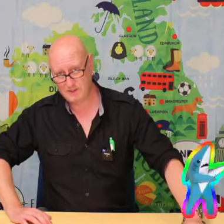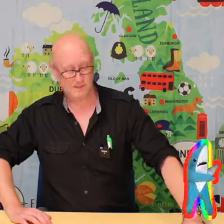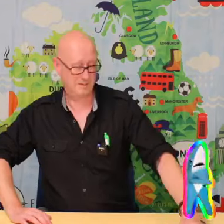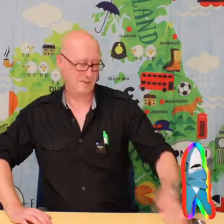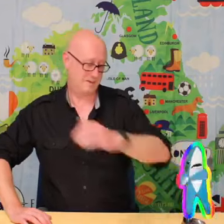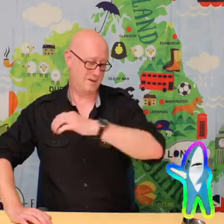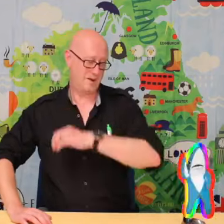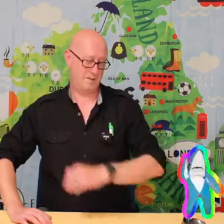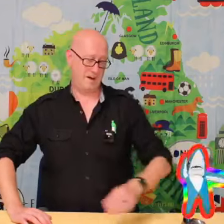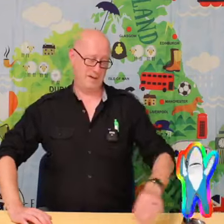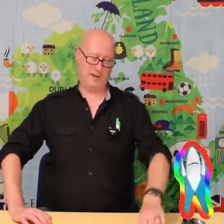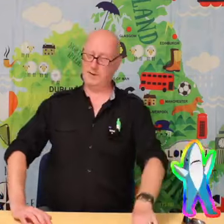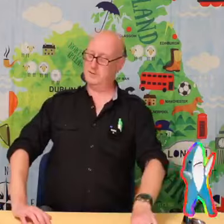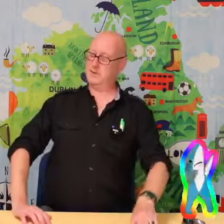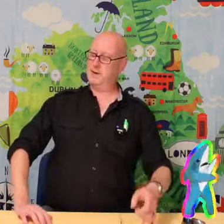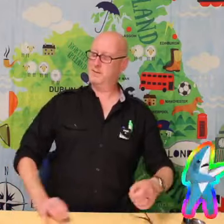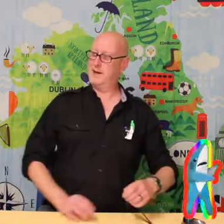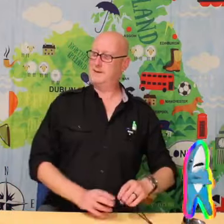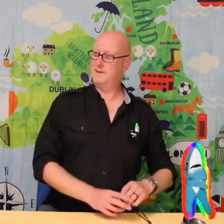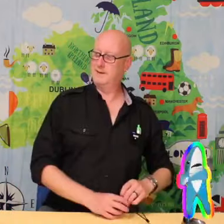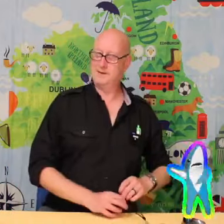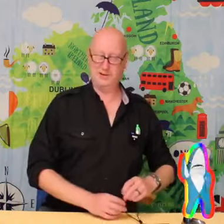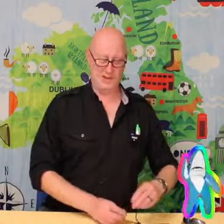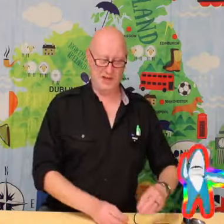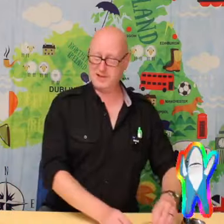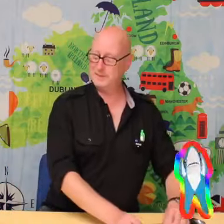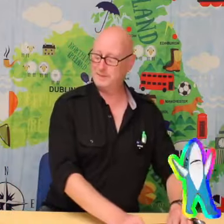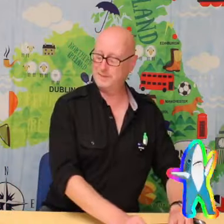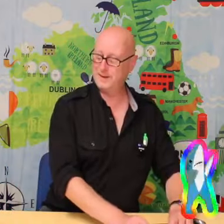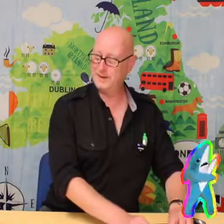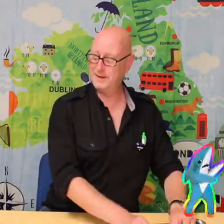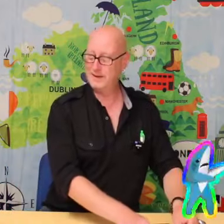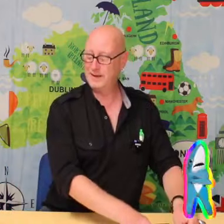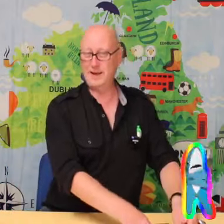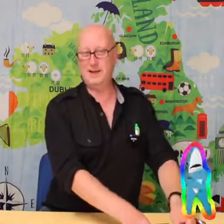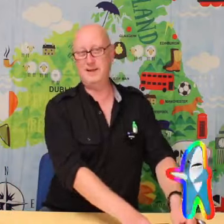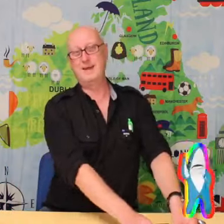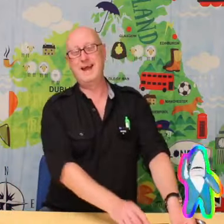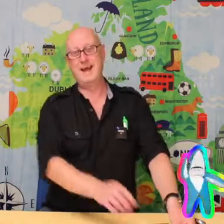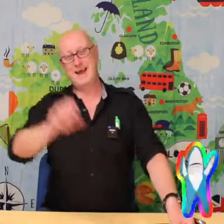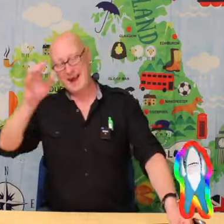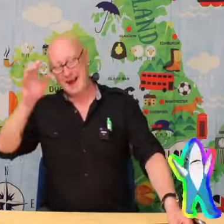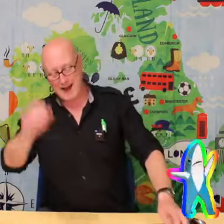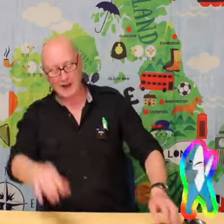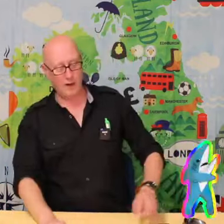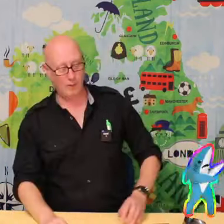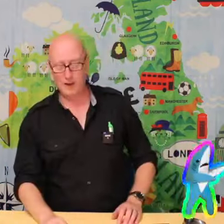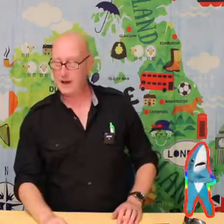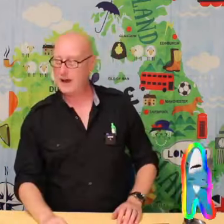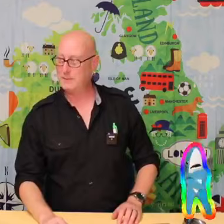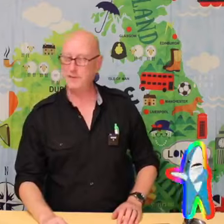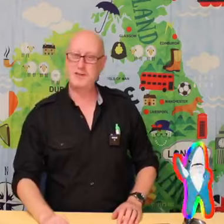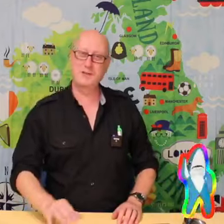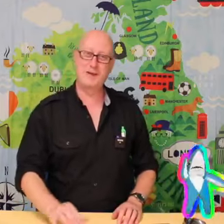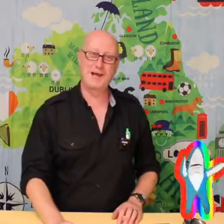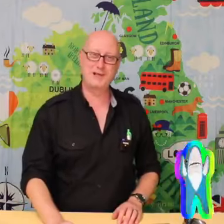friend. Well, he won't get through to him. Well, yeah, he's useless now. Quiet. Oh, yeah. Bit useless now. Anywho, I'm going to have to do with the match, ladies